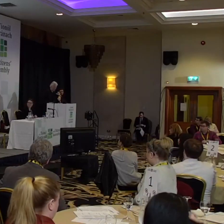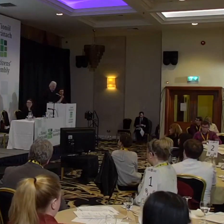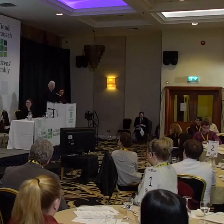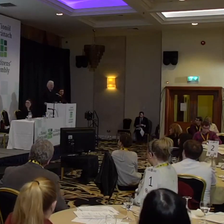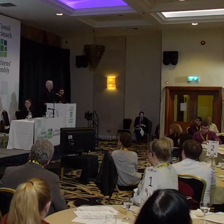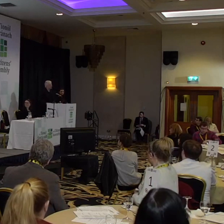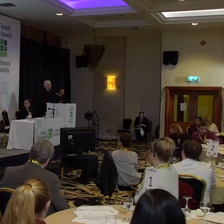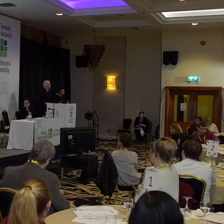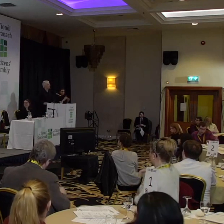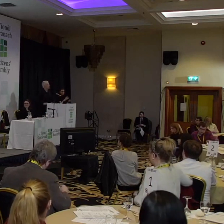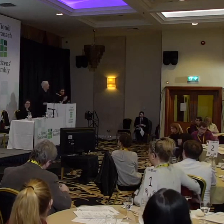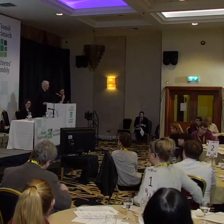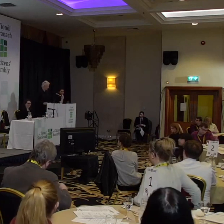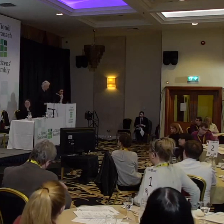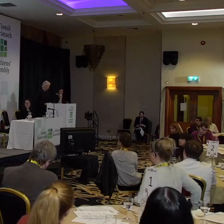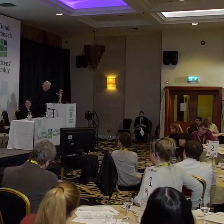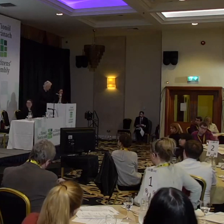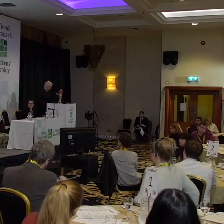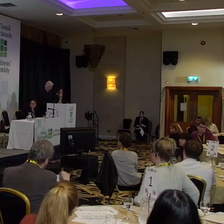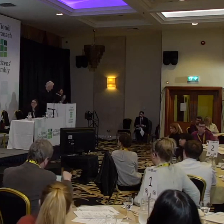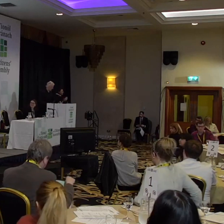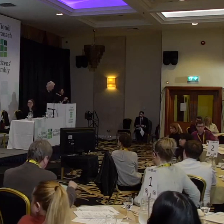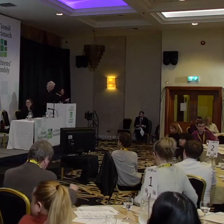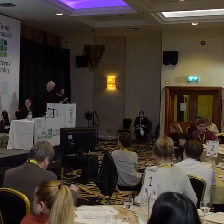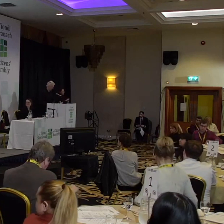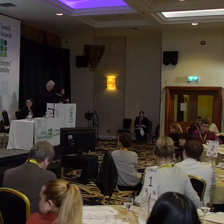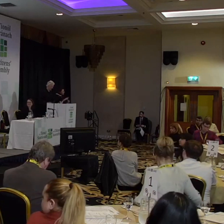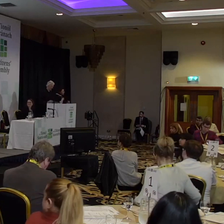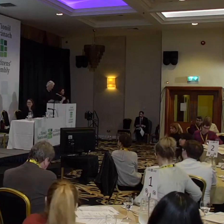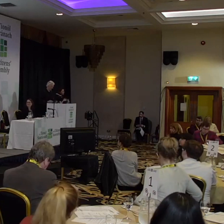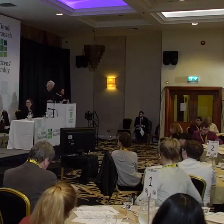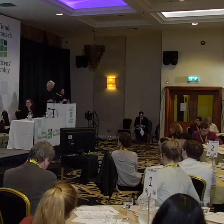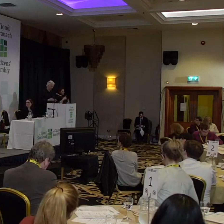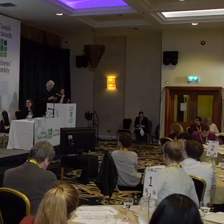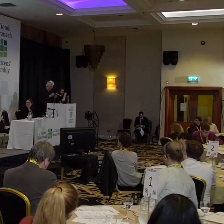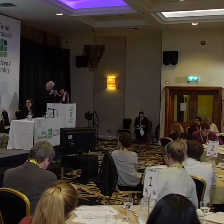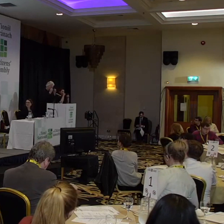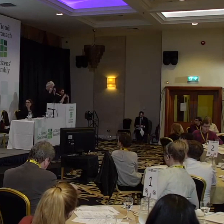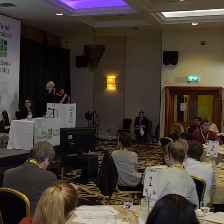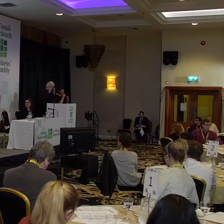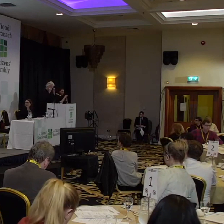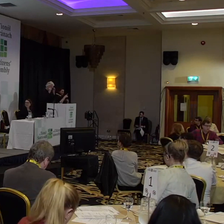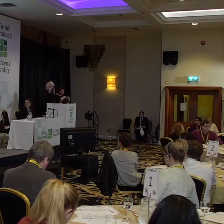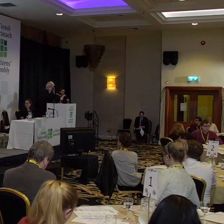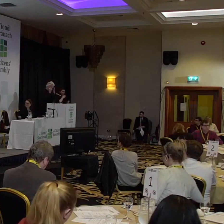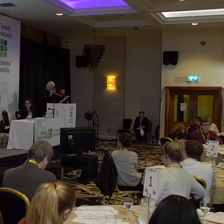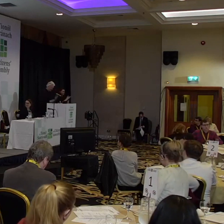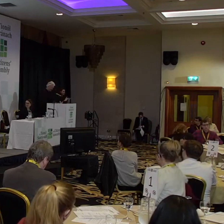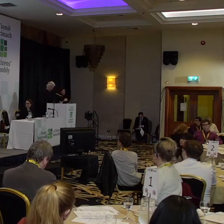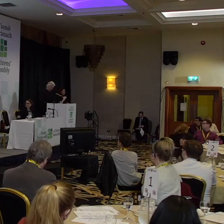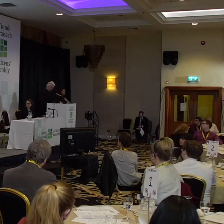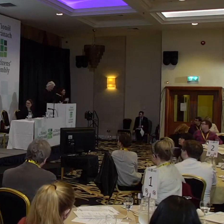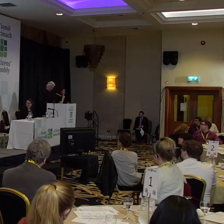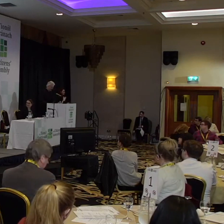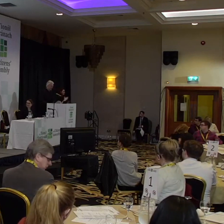Thank you. Thank you very much indeed, Professor Mullally. That was extremely clear and I think very helpful for our discussions as we get into